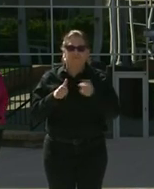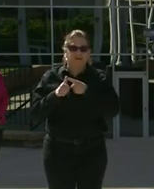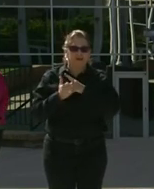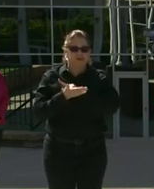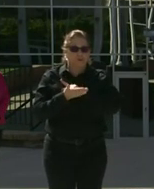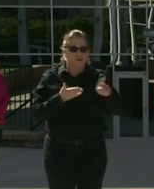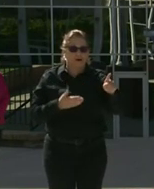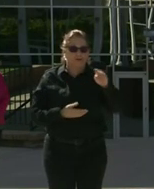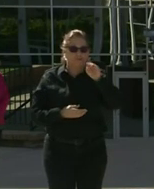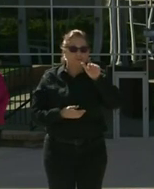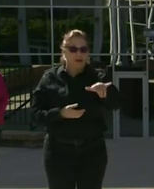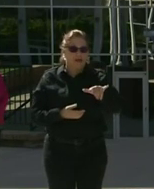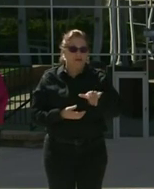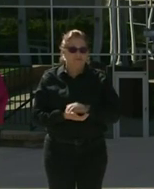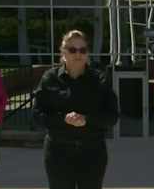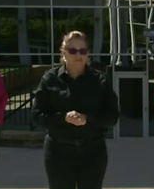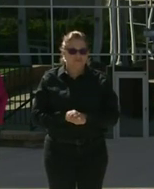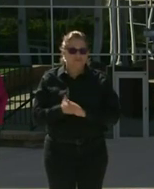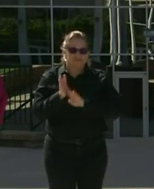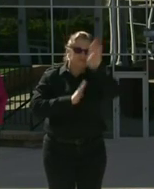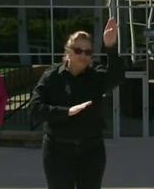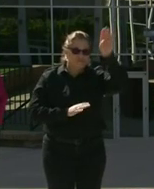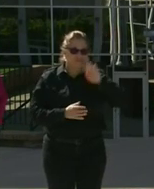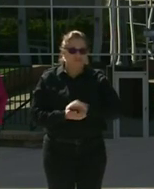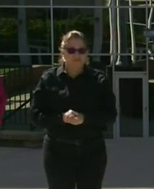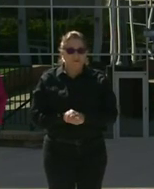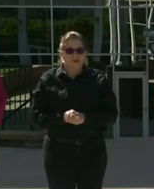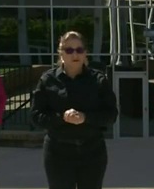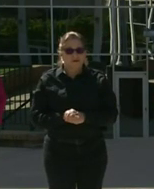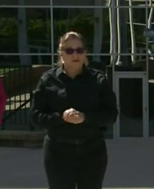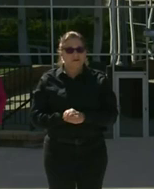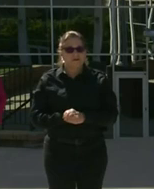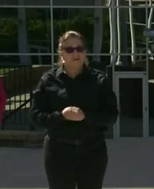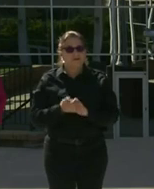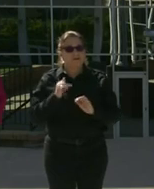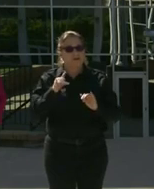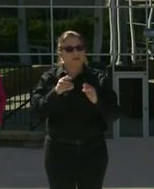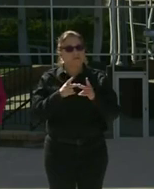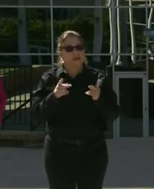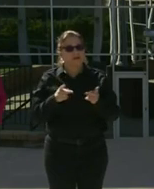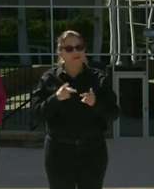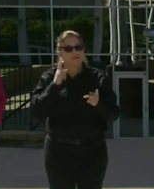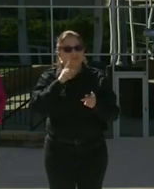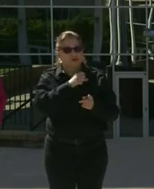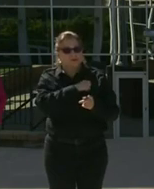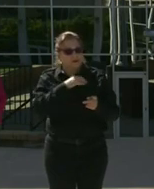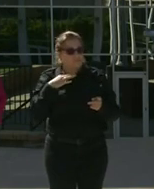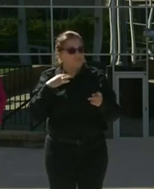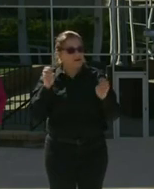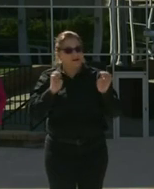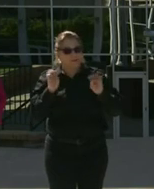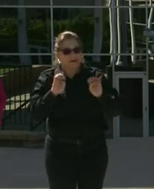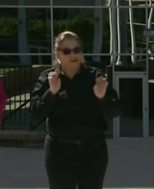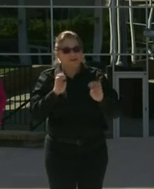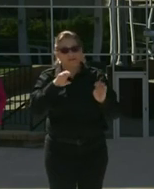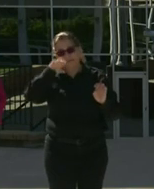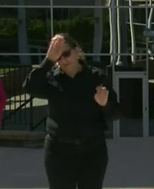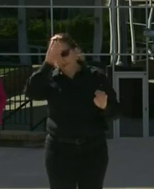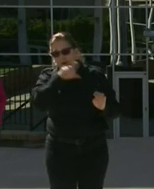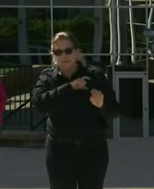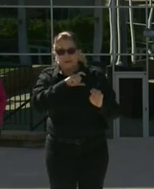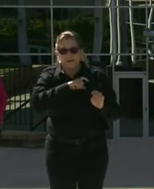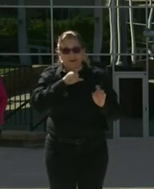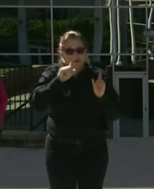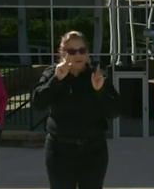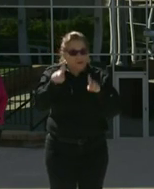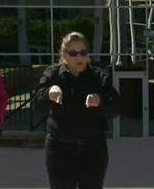Yes. Getting back to the site for the personnel, where is that site going to be for the first responders, and what are the hours of that site? They'll be